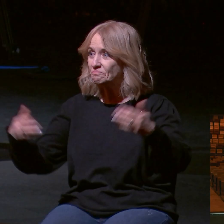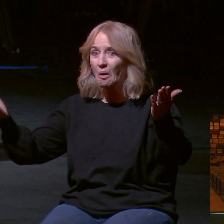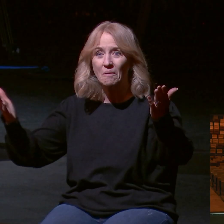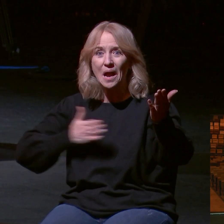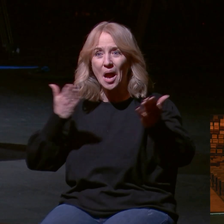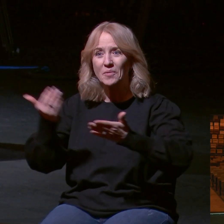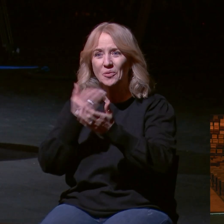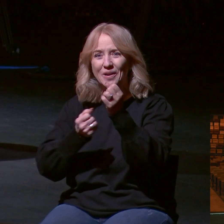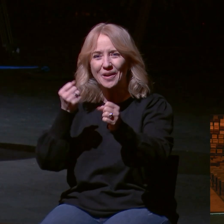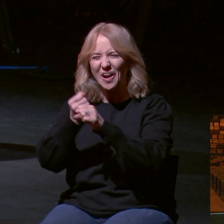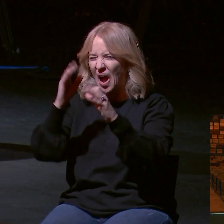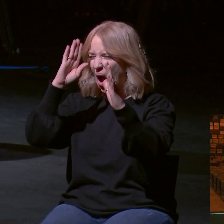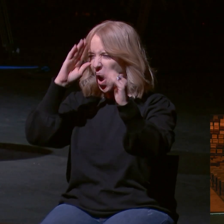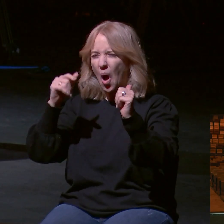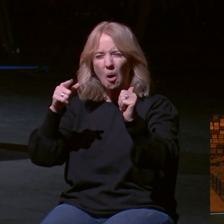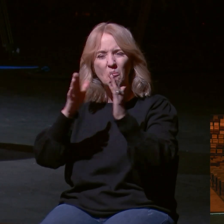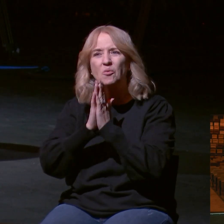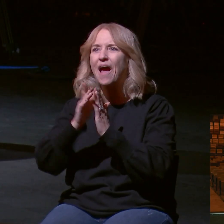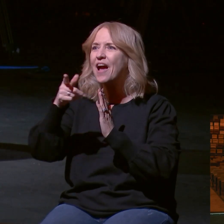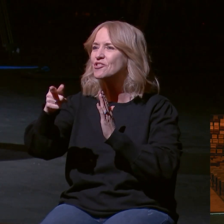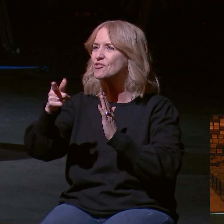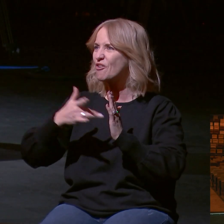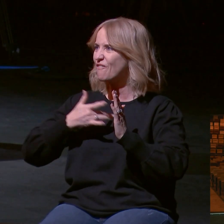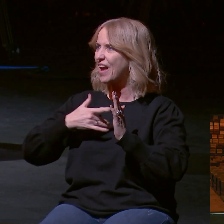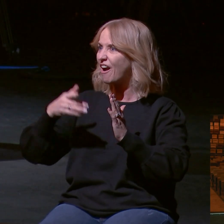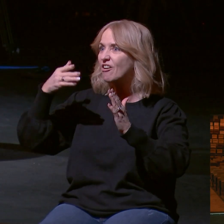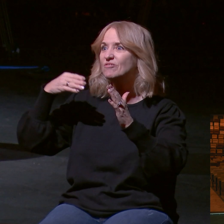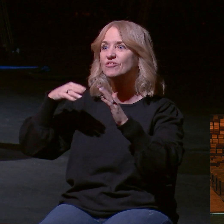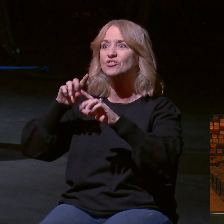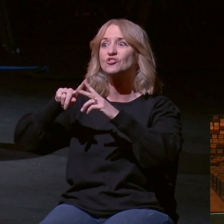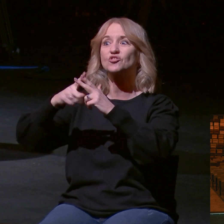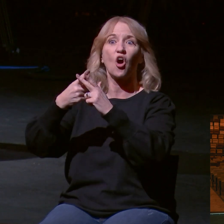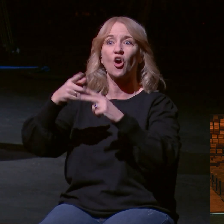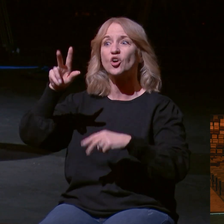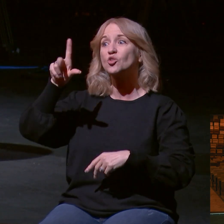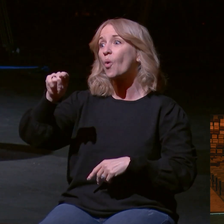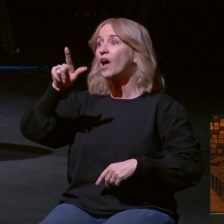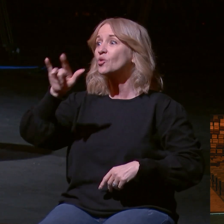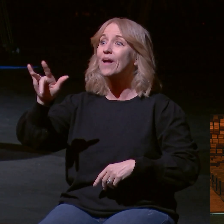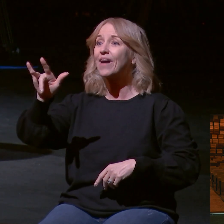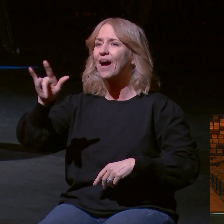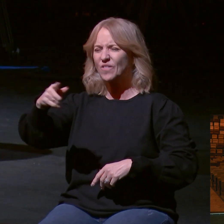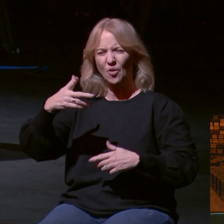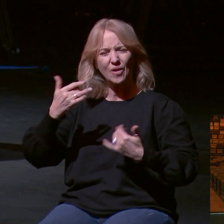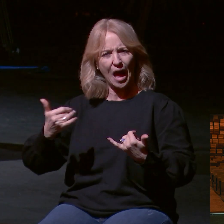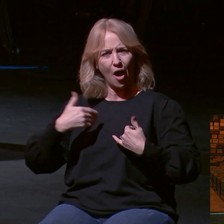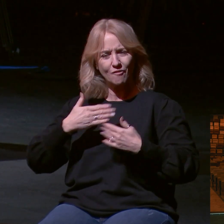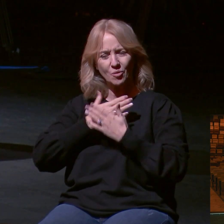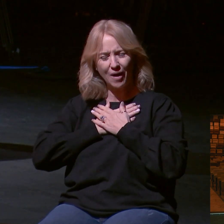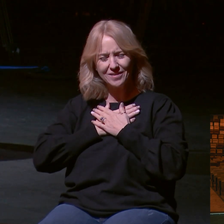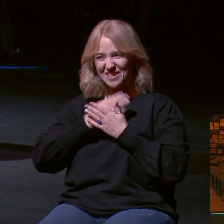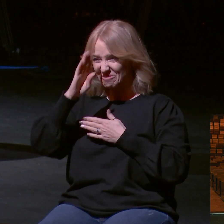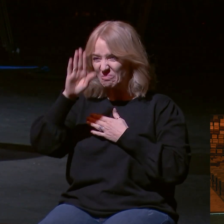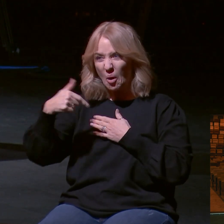Well, Happy New Year. I hope and pray you find this transition entering into 2025 restful and reviving. The fact that we are having